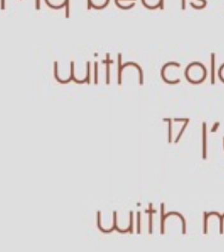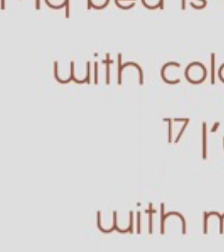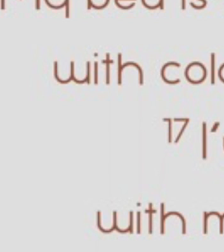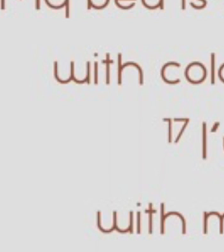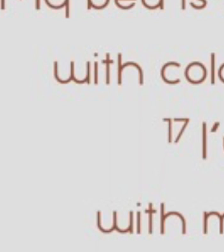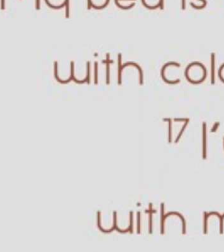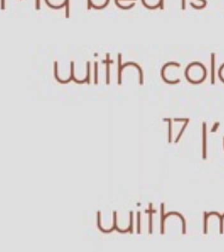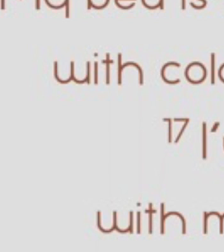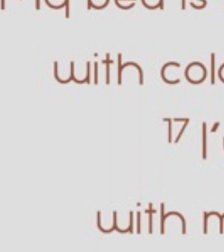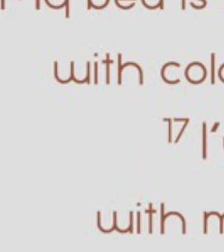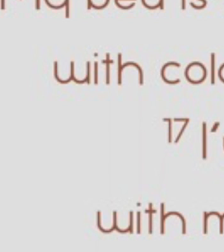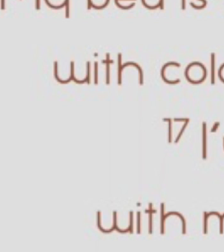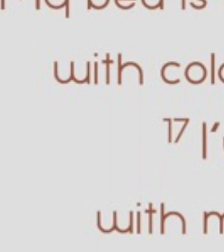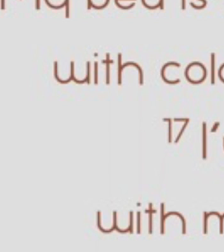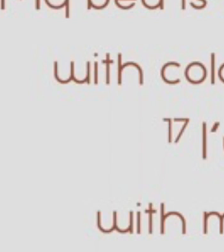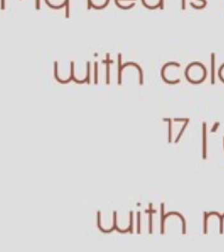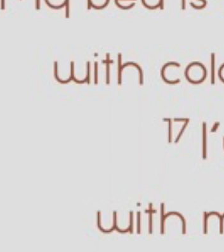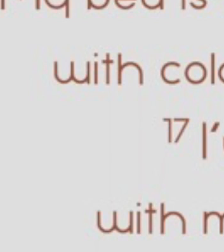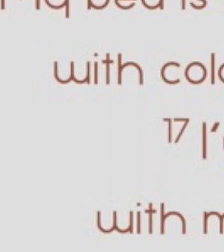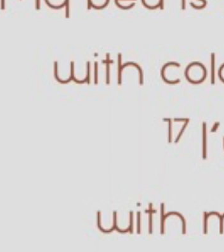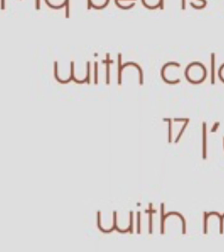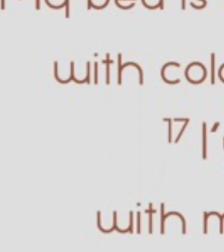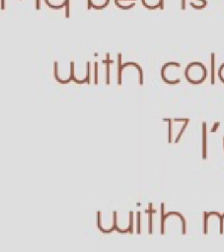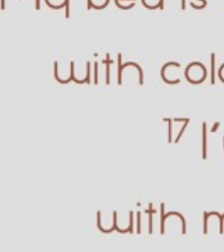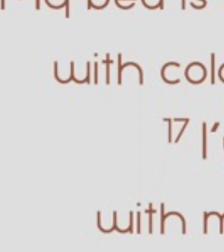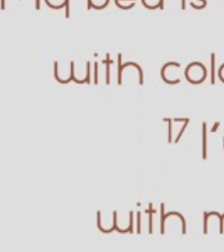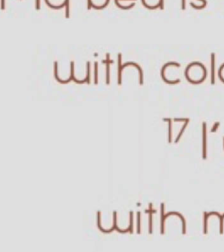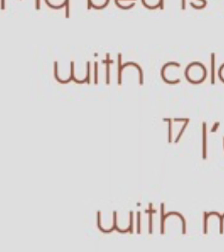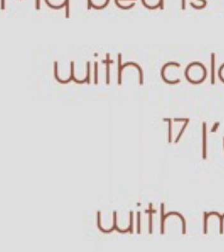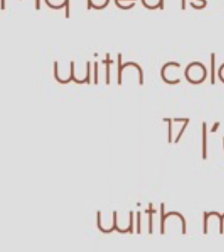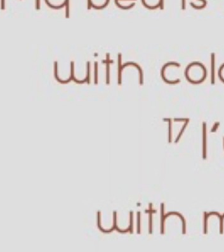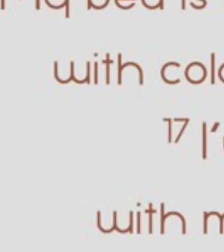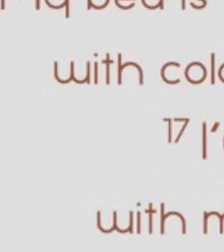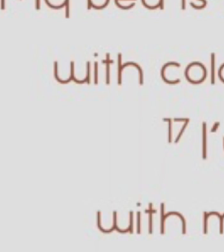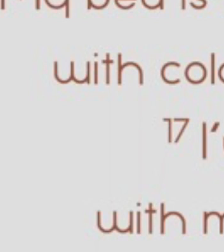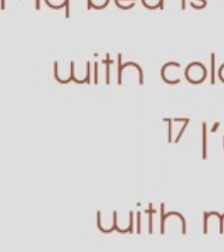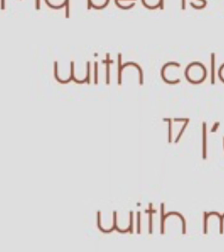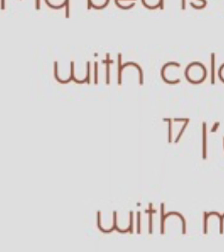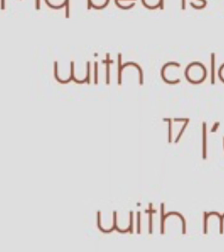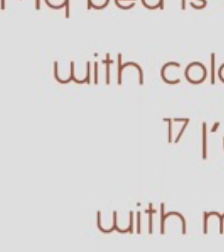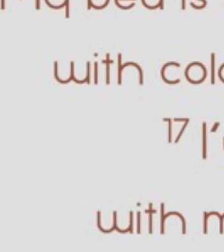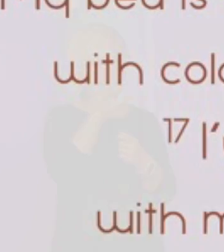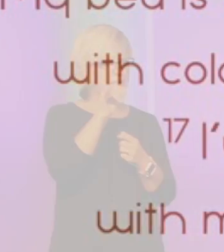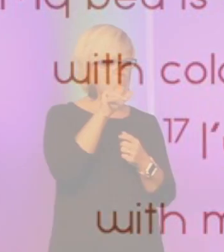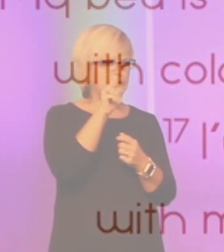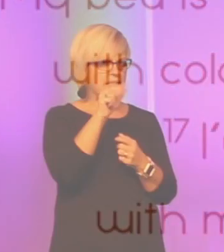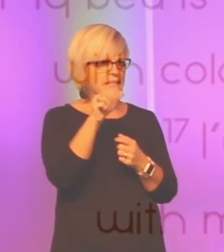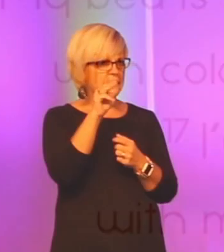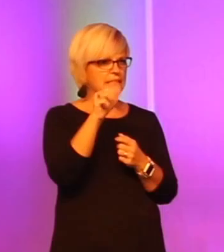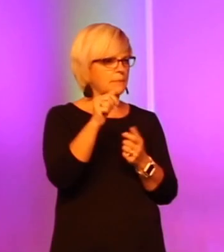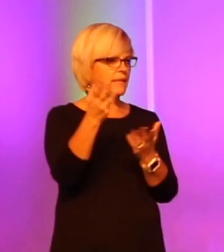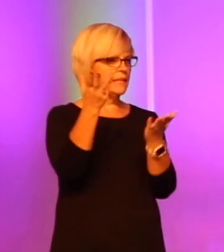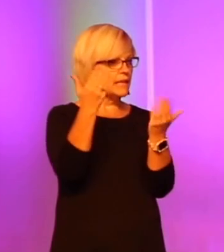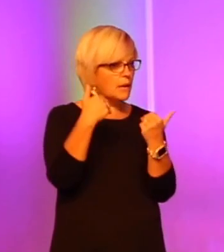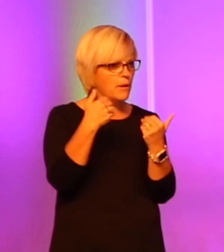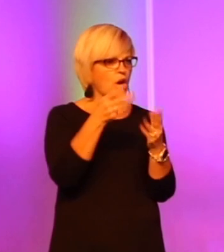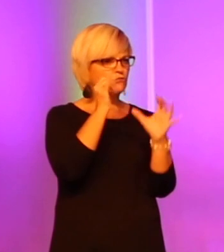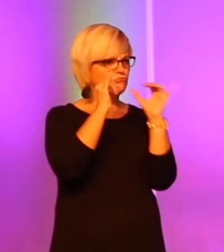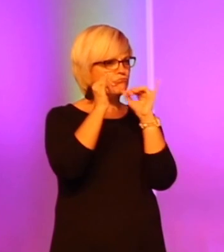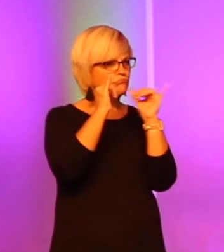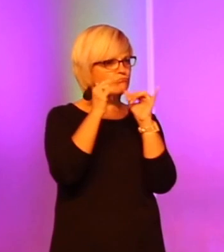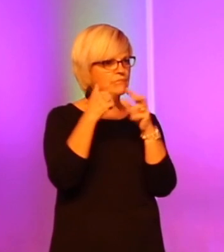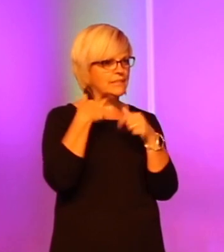my bed with myrrh, aloes, and cinnamon. Come, let's drink our fill of love until morning." Again, this is not a